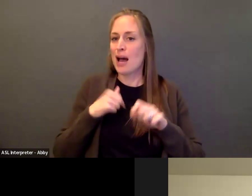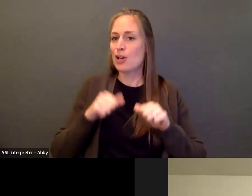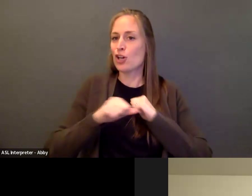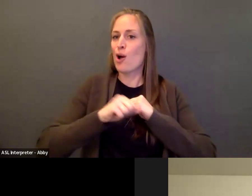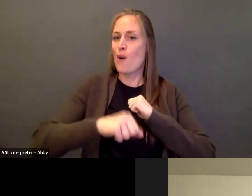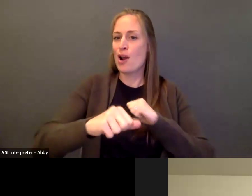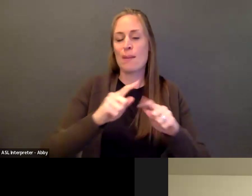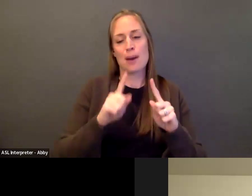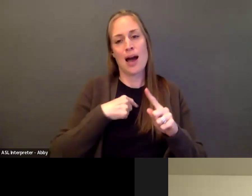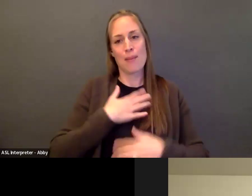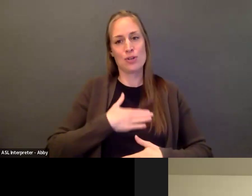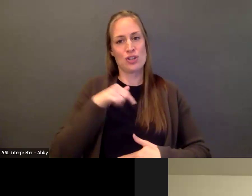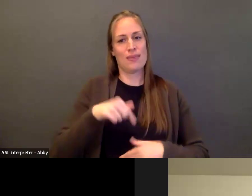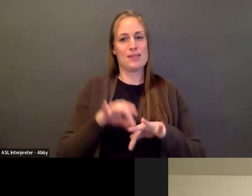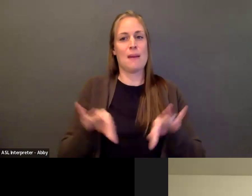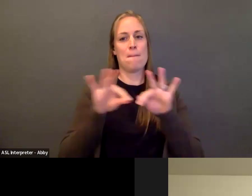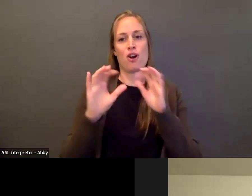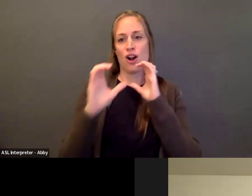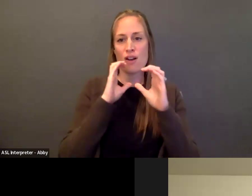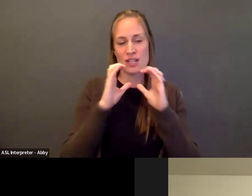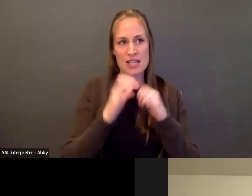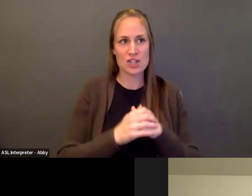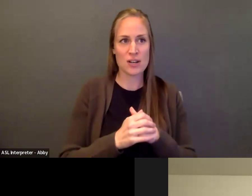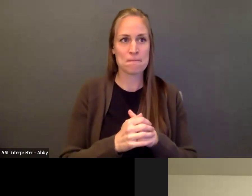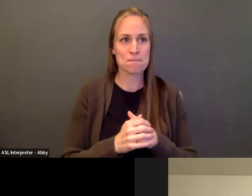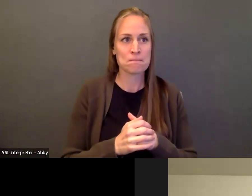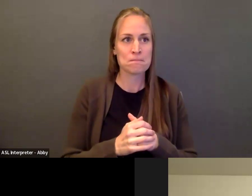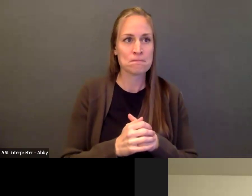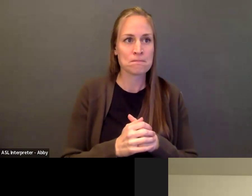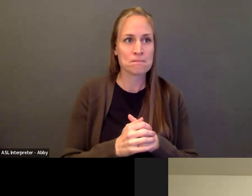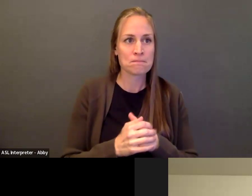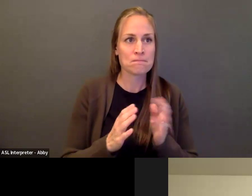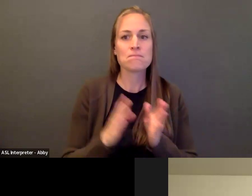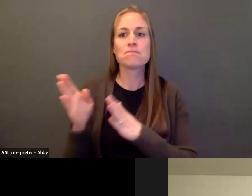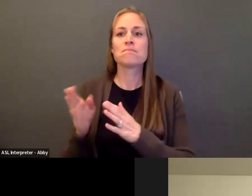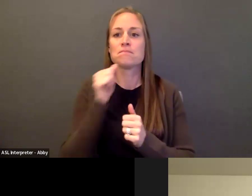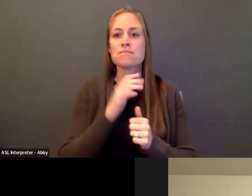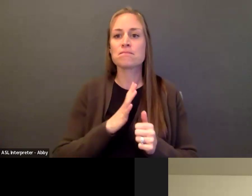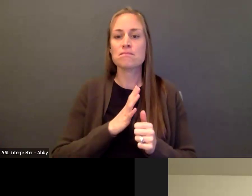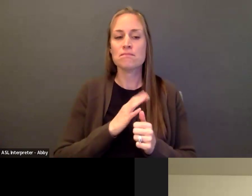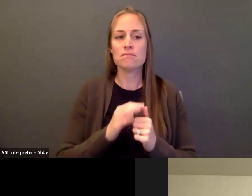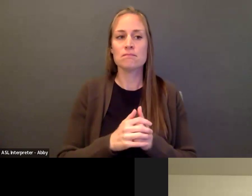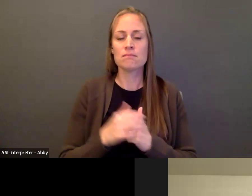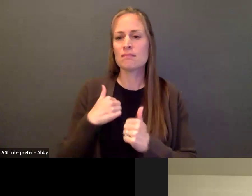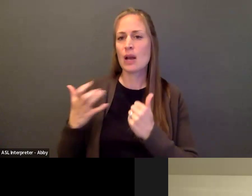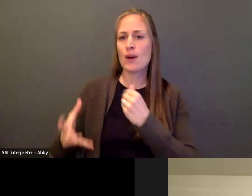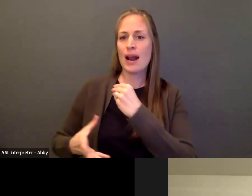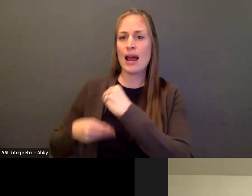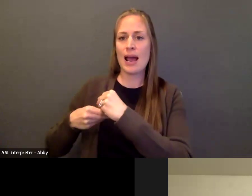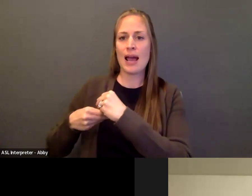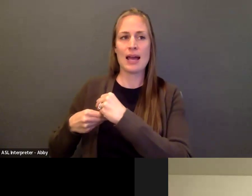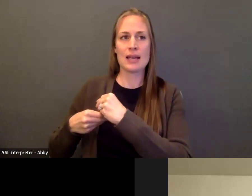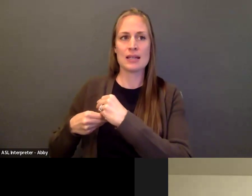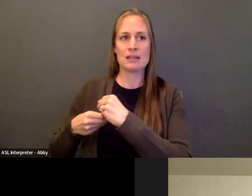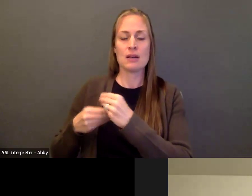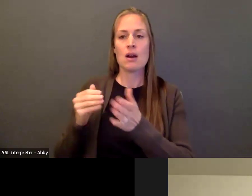conversation, and pass it. I just want to add like a quick thing to what Deanne said. A lot of times we get told, or we hear things